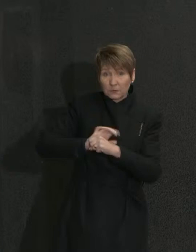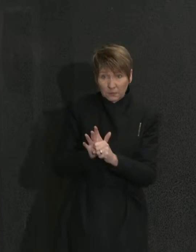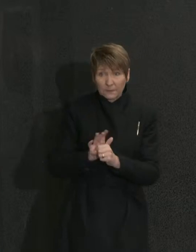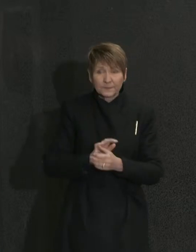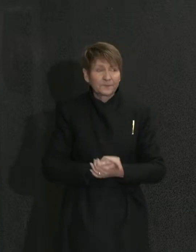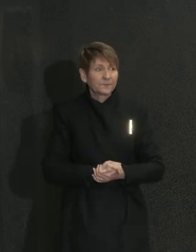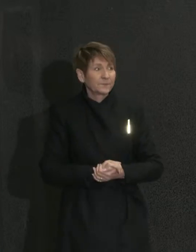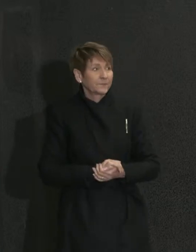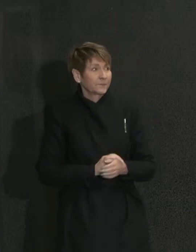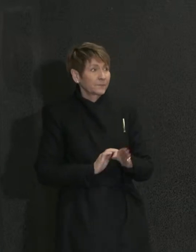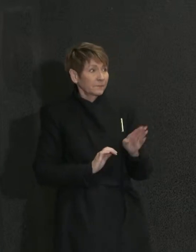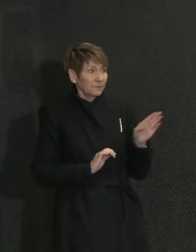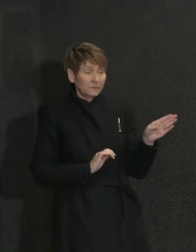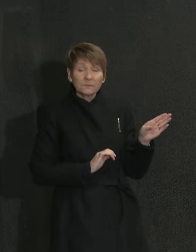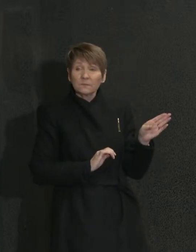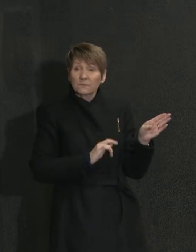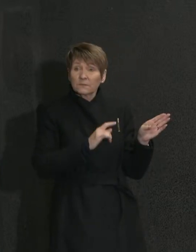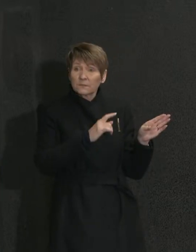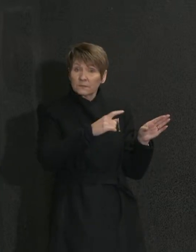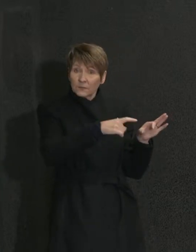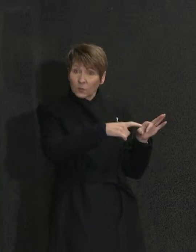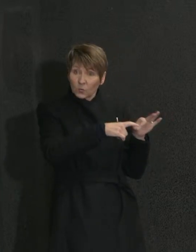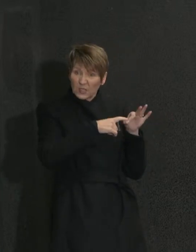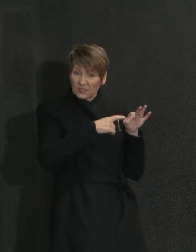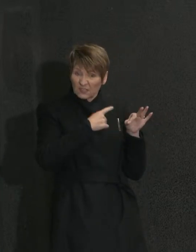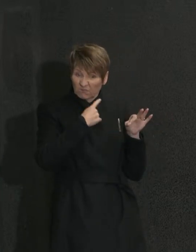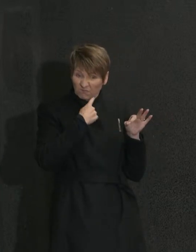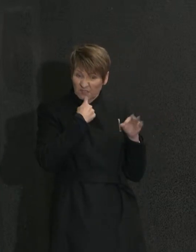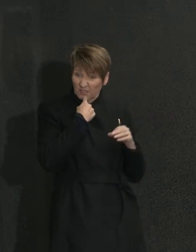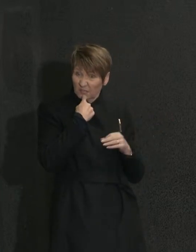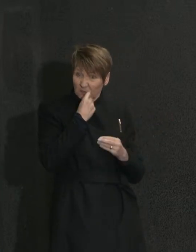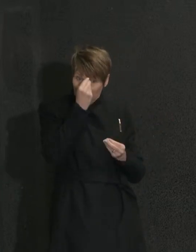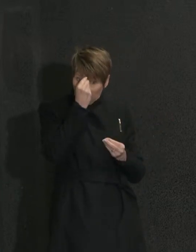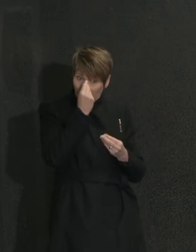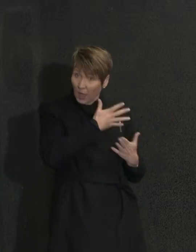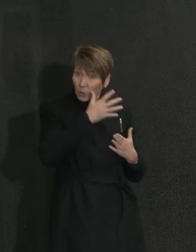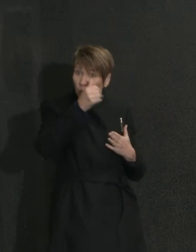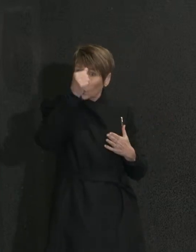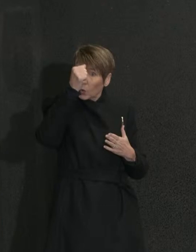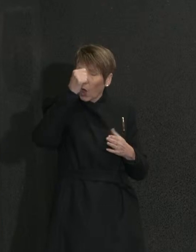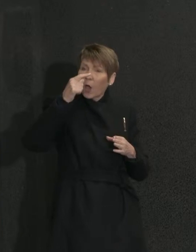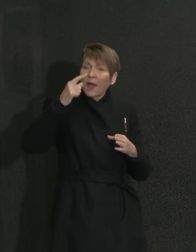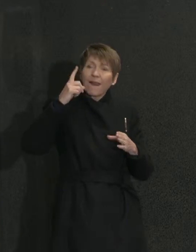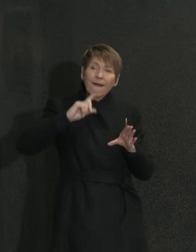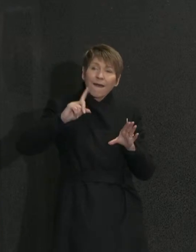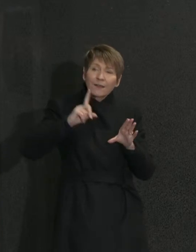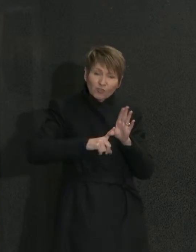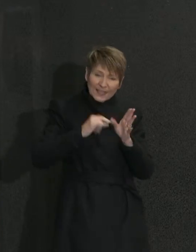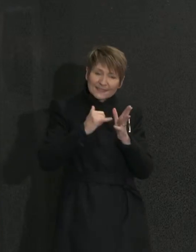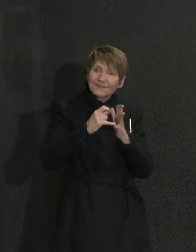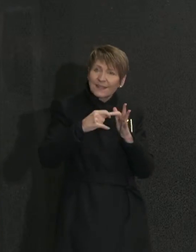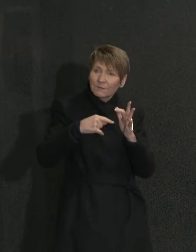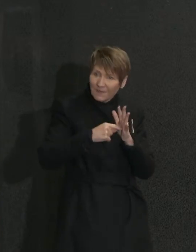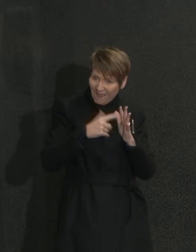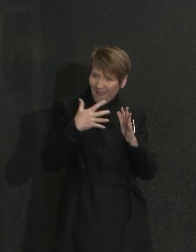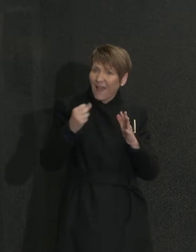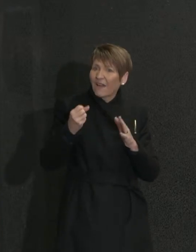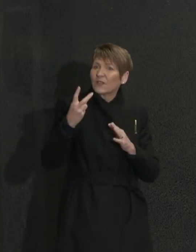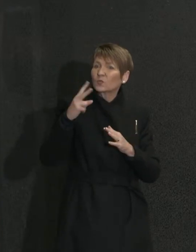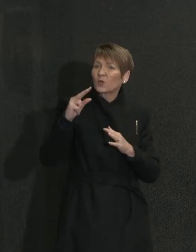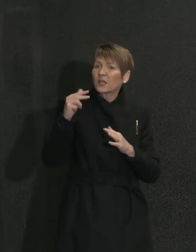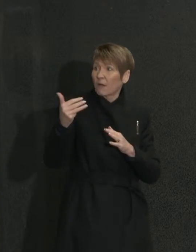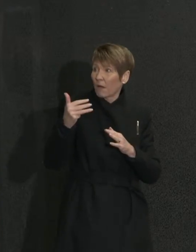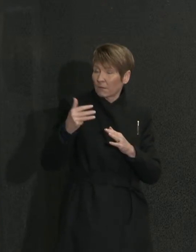case numbers since September. How concerned are you that we could be facing a similar to the second wave, and what have we learnt in that time, and how are we different?